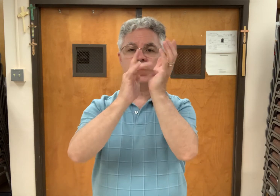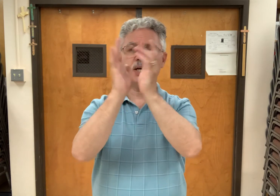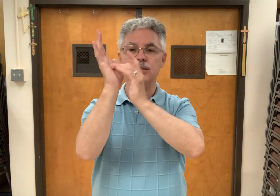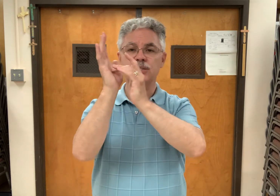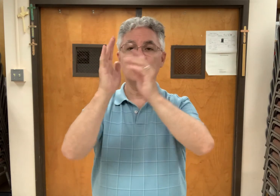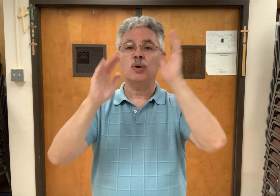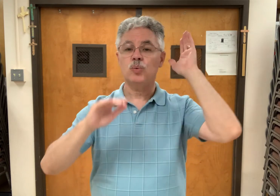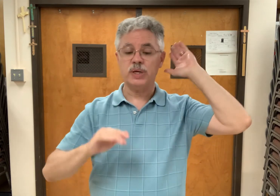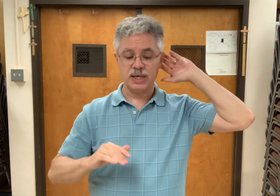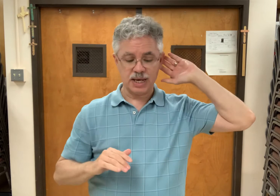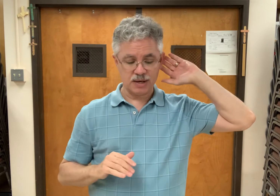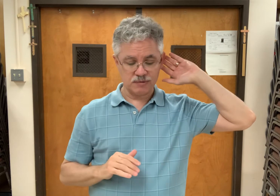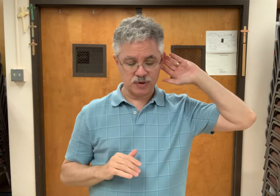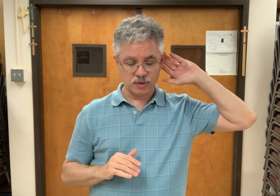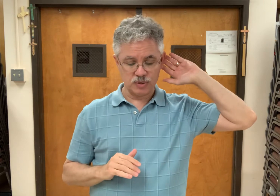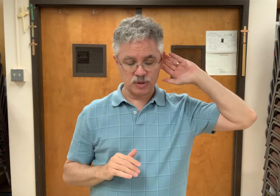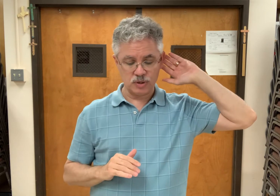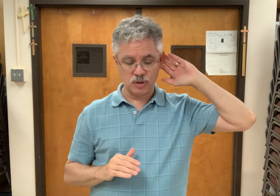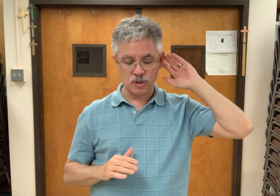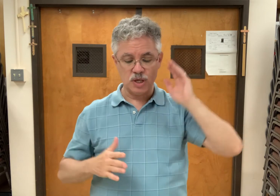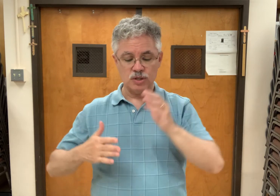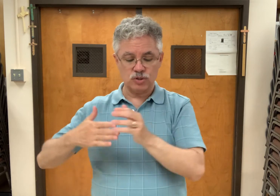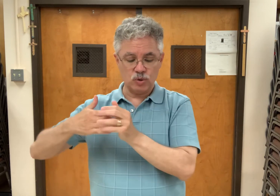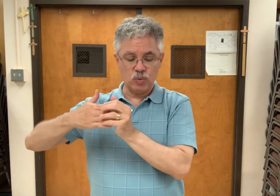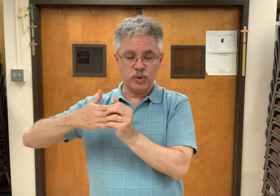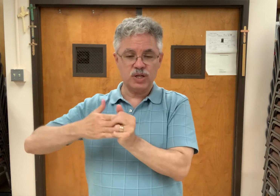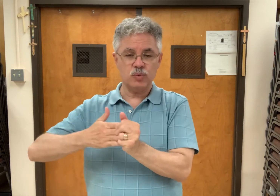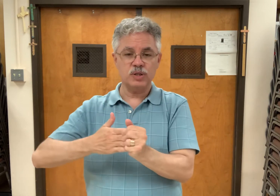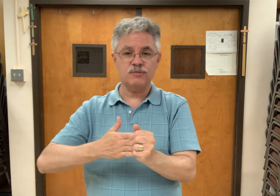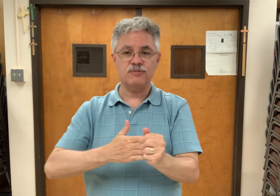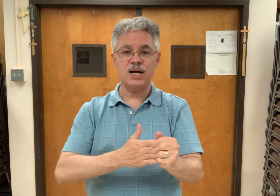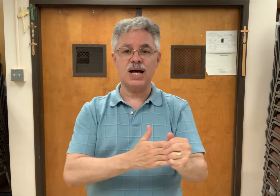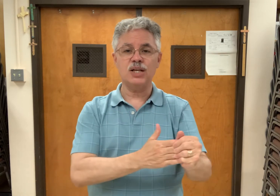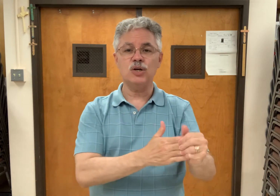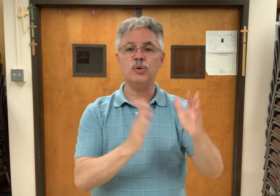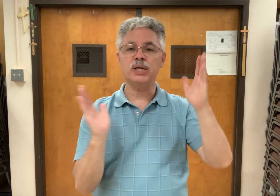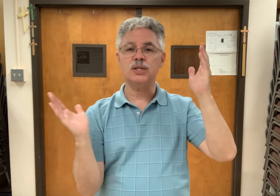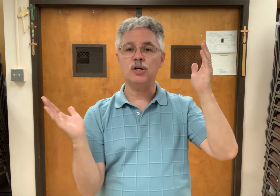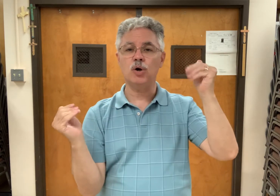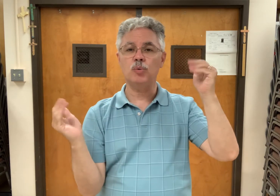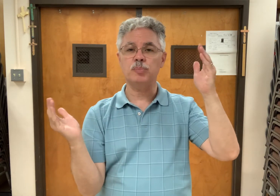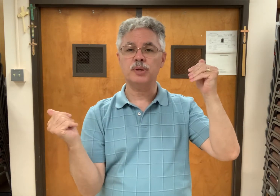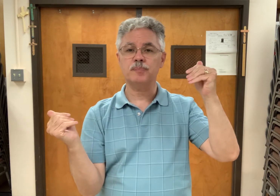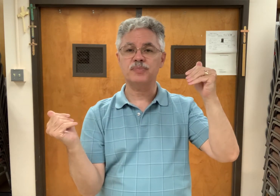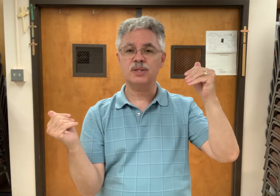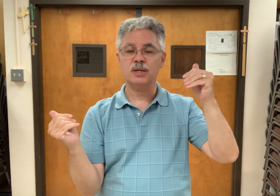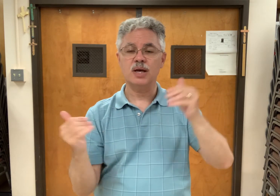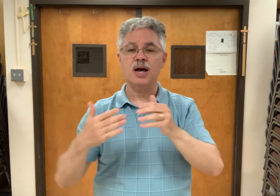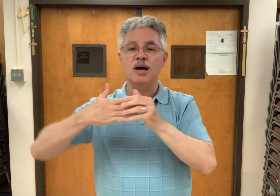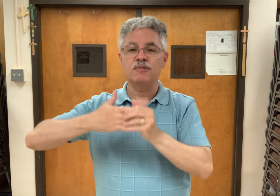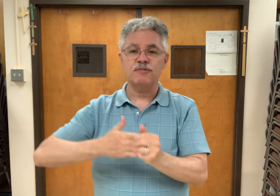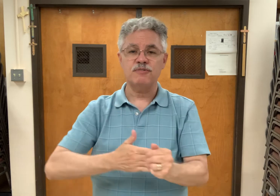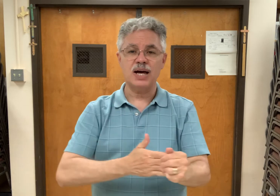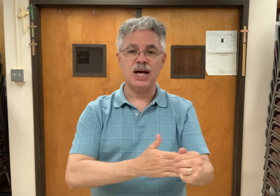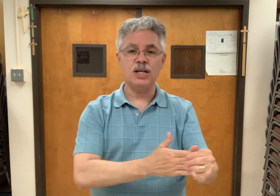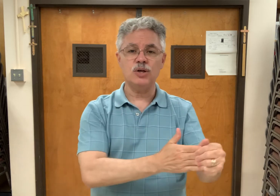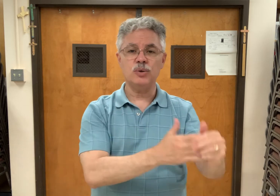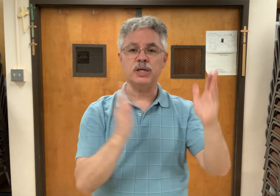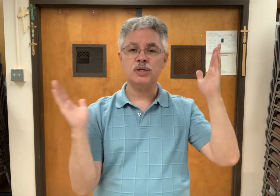we have heard the call so we will follow in hope follow in